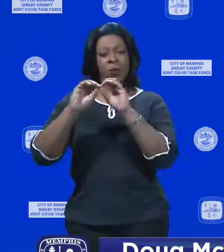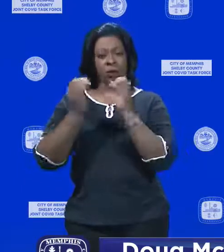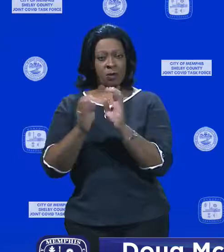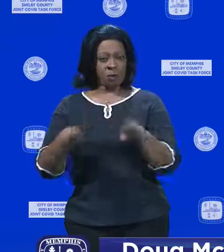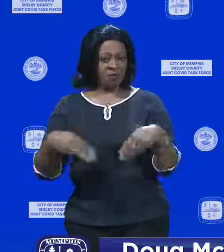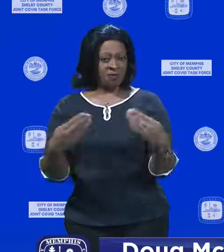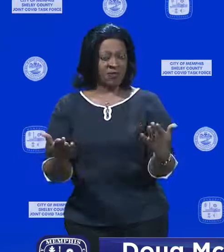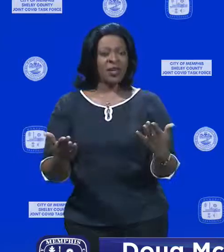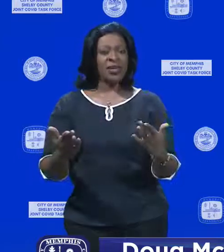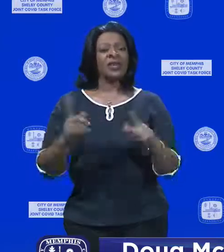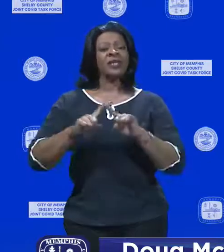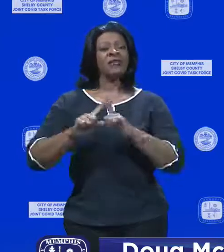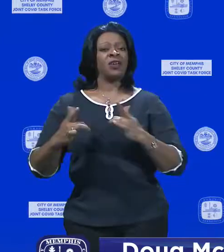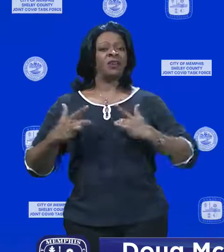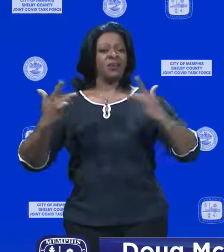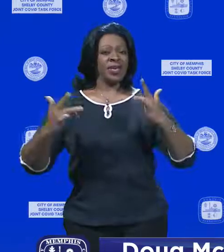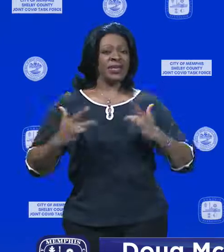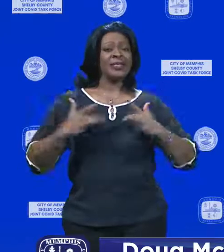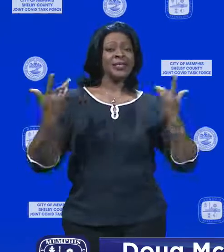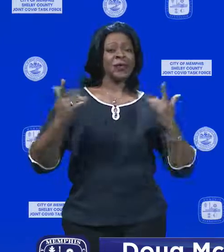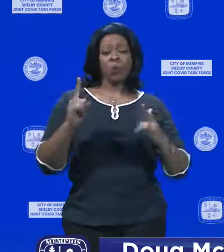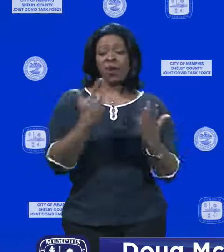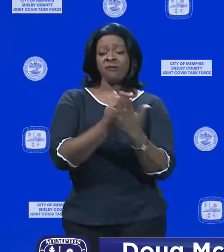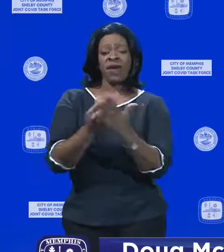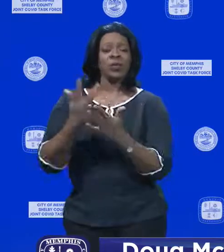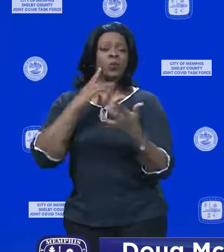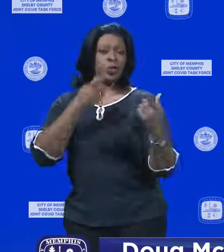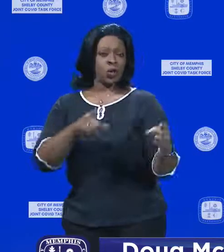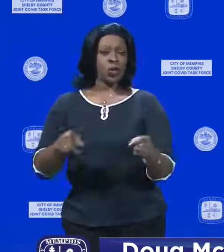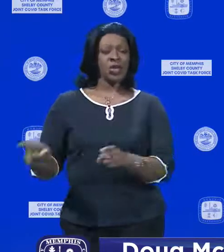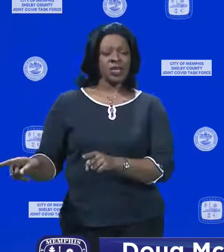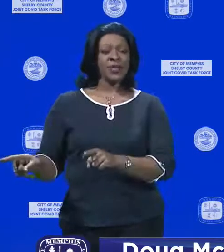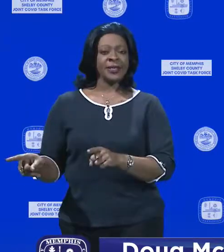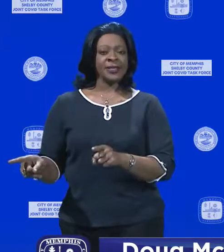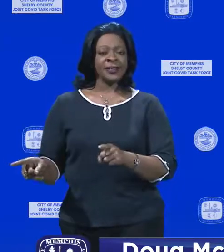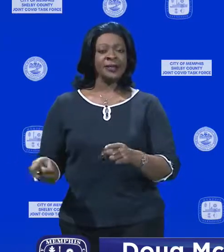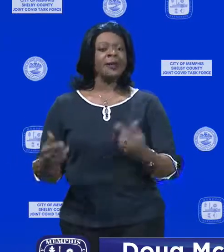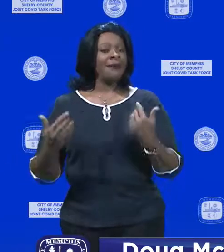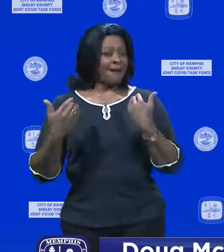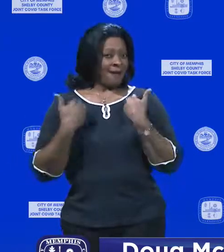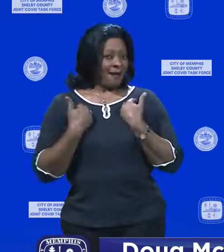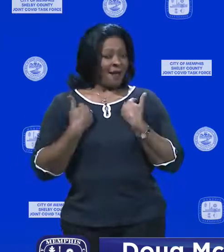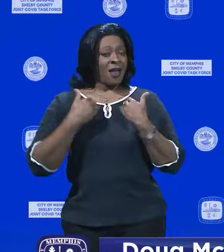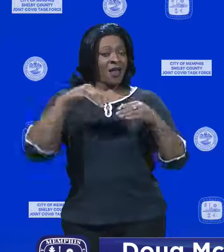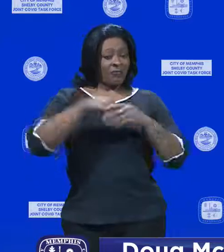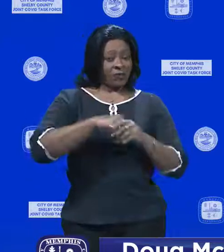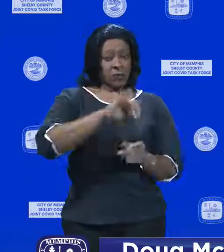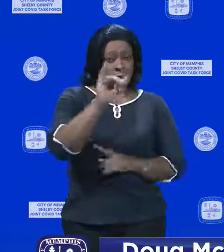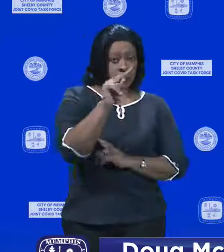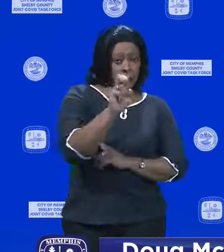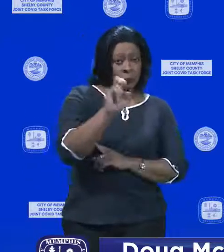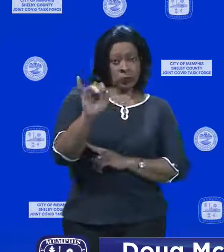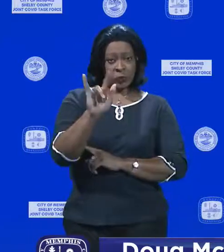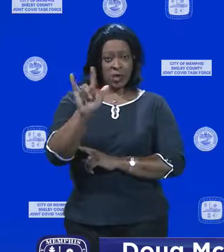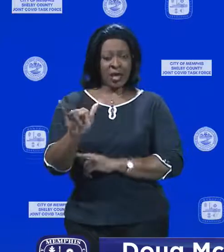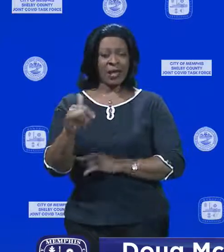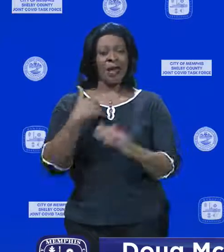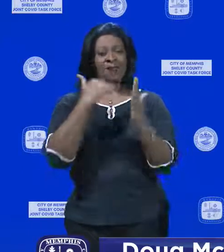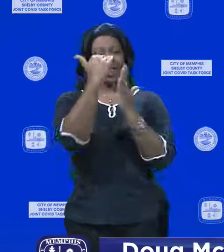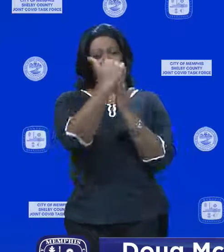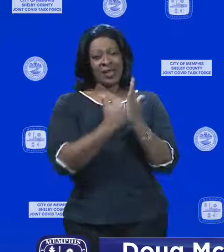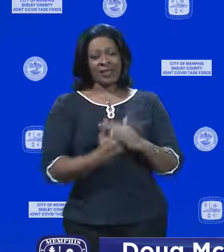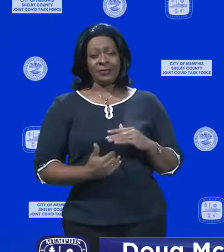provide events where vaccines will happen. There are, in June and July, have a list